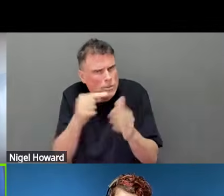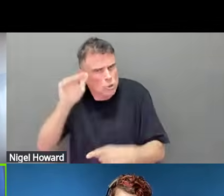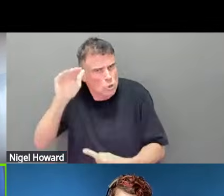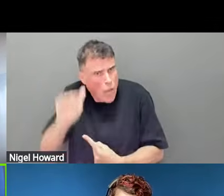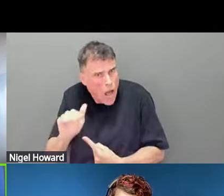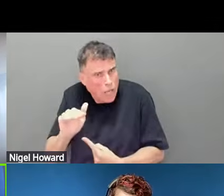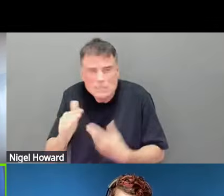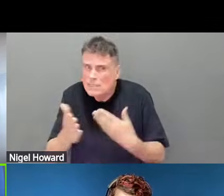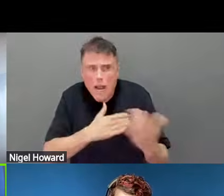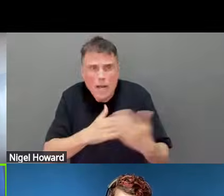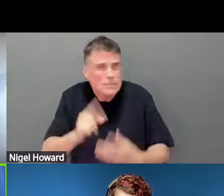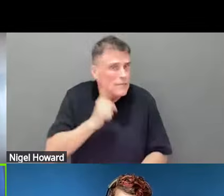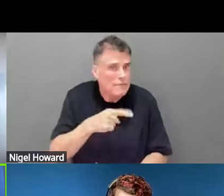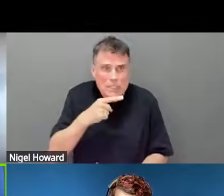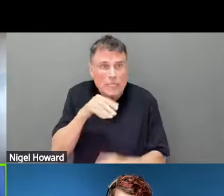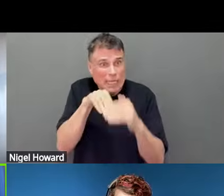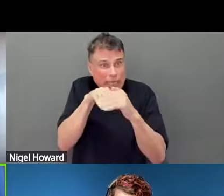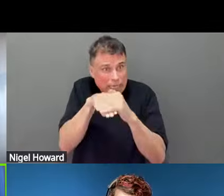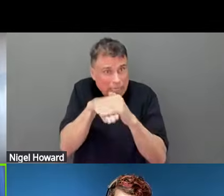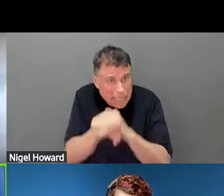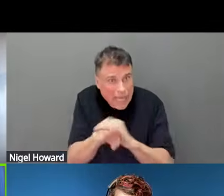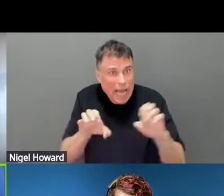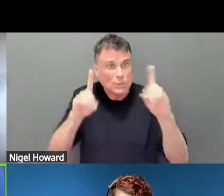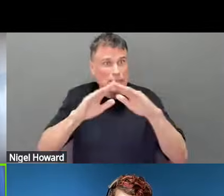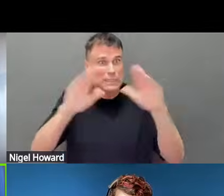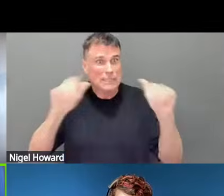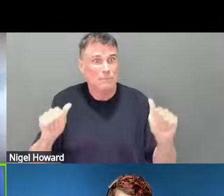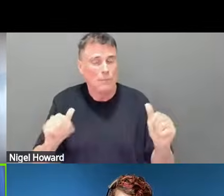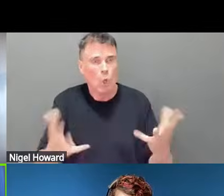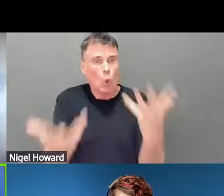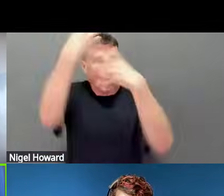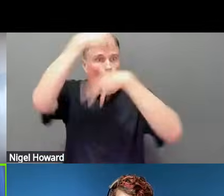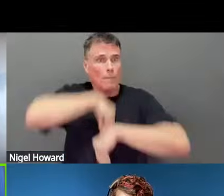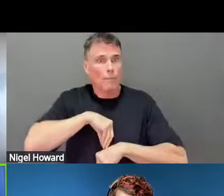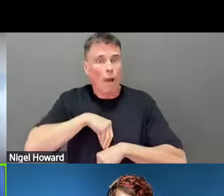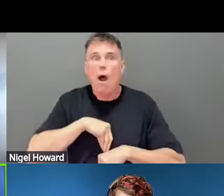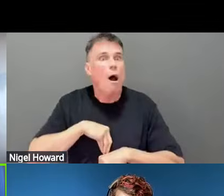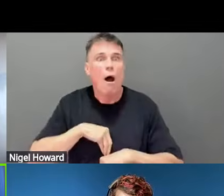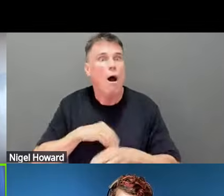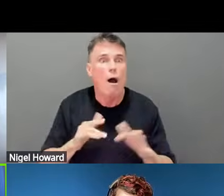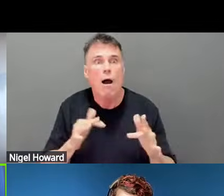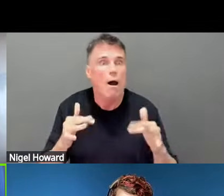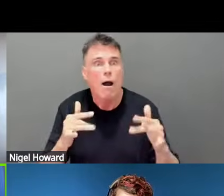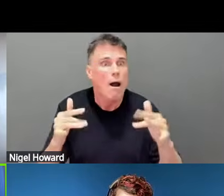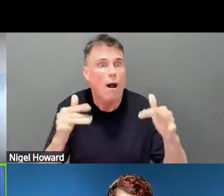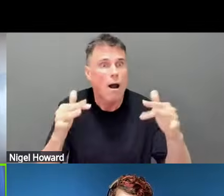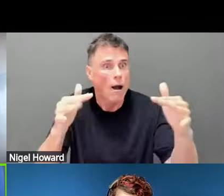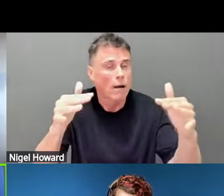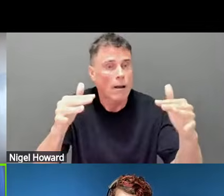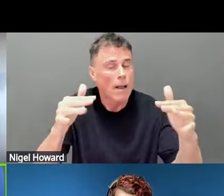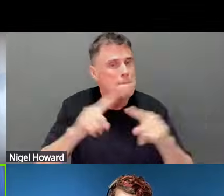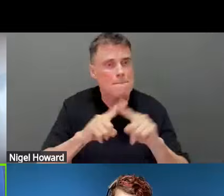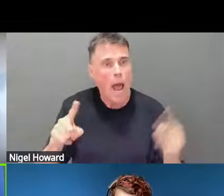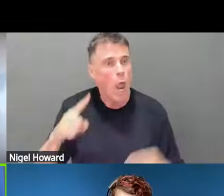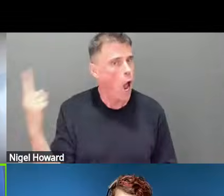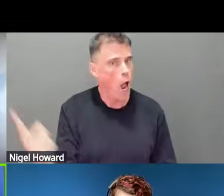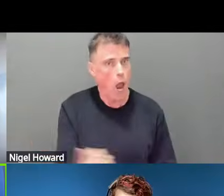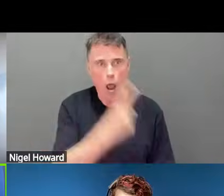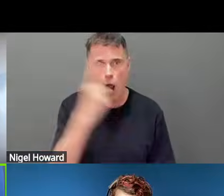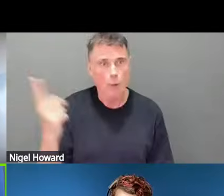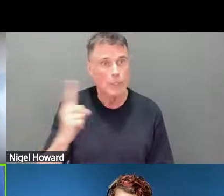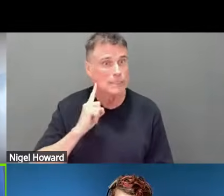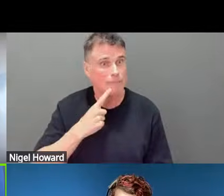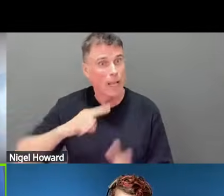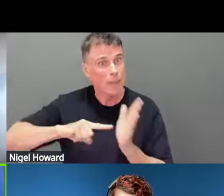and equitable education looks like. Whether the child is deaf or hearing, all children become enculturated in a